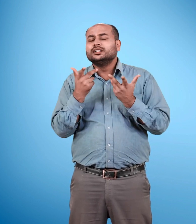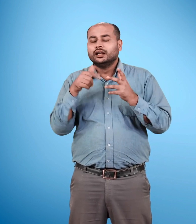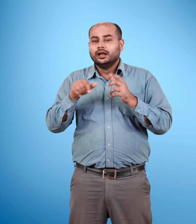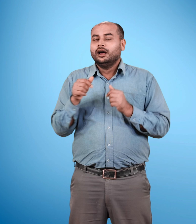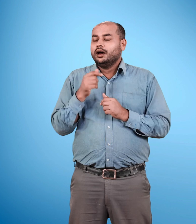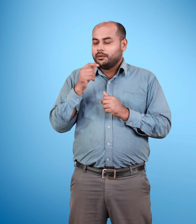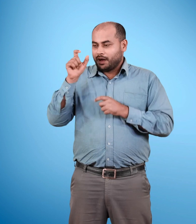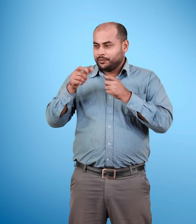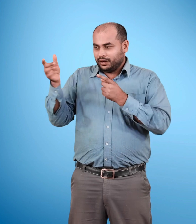humans.